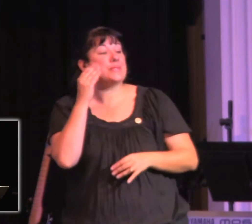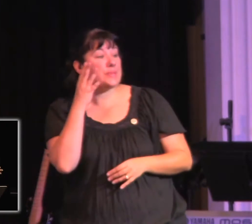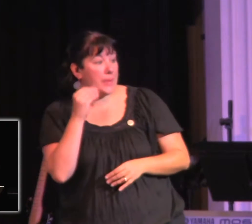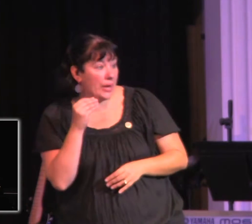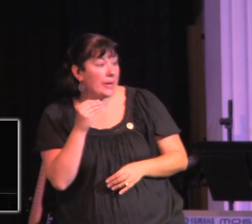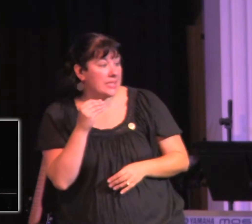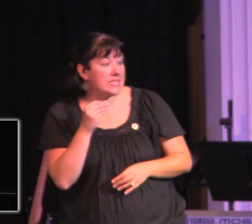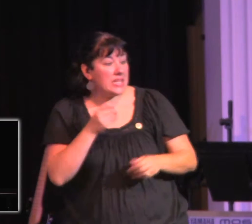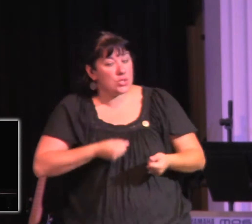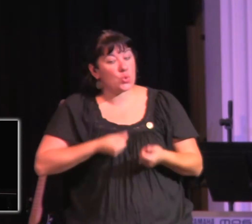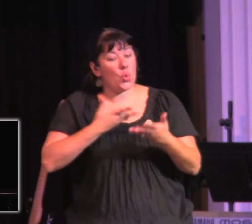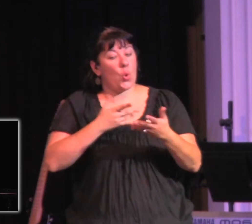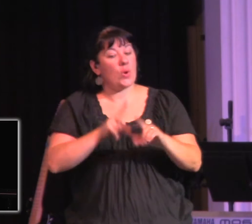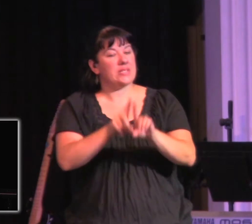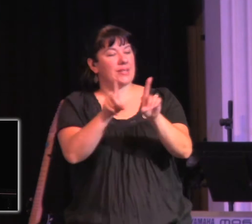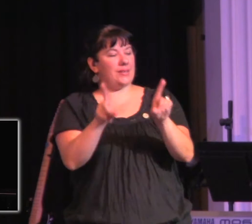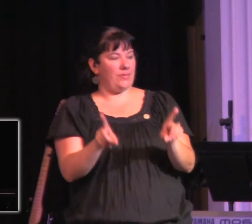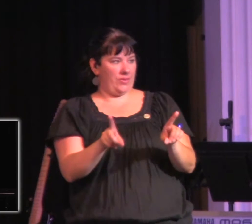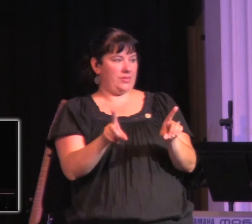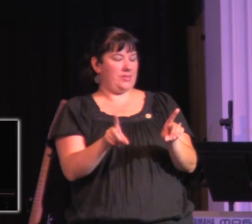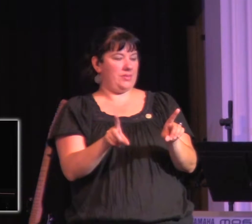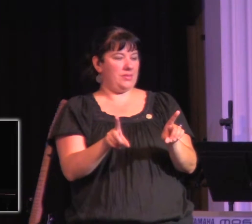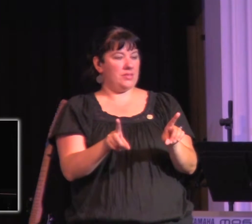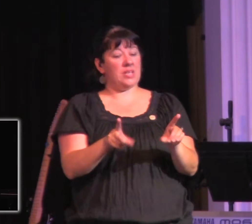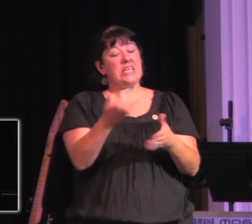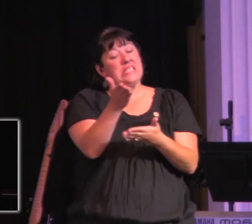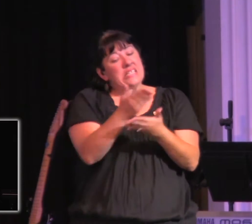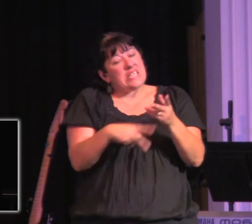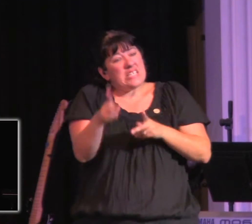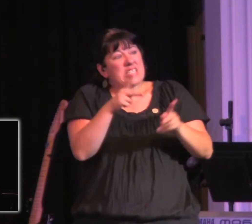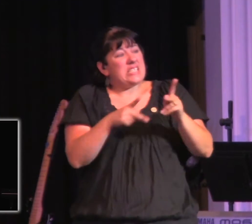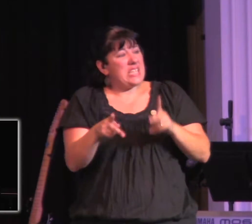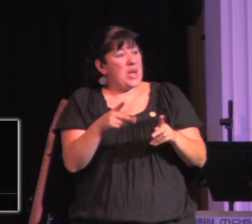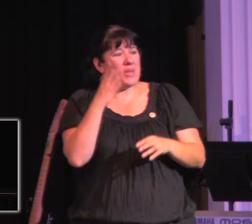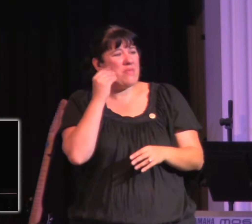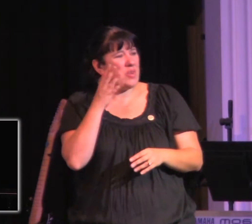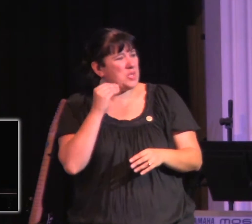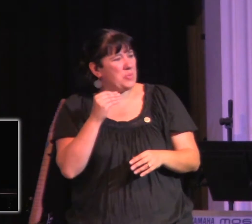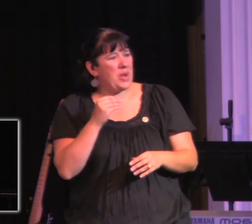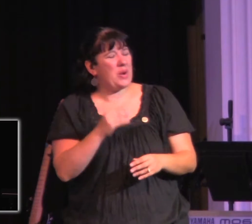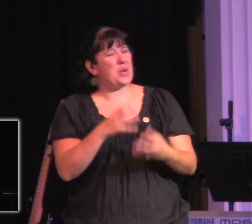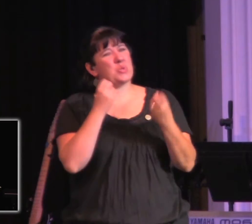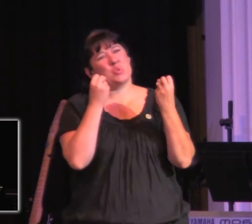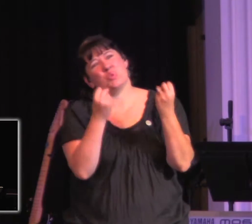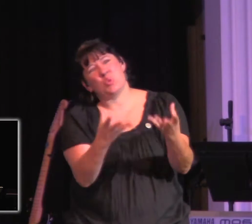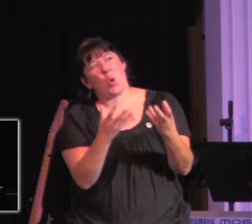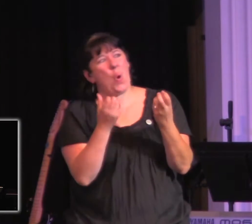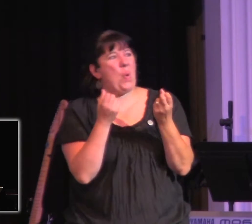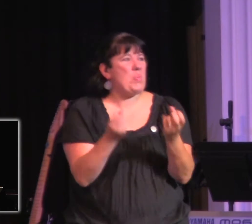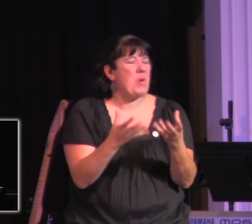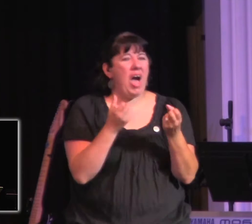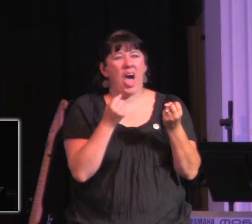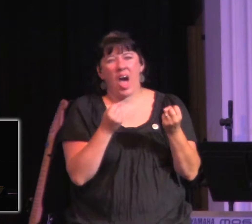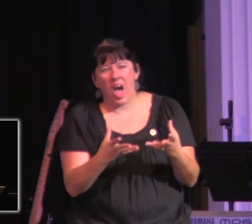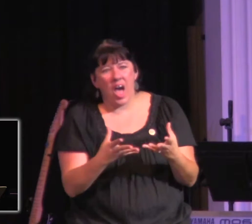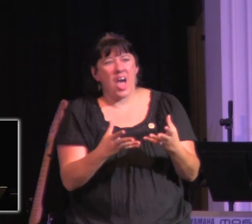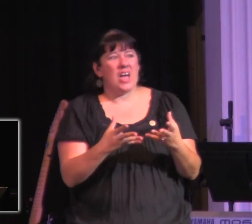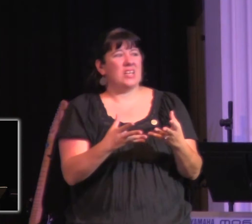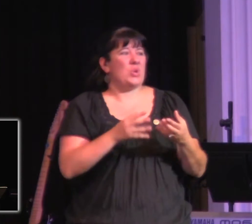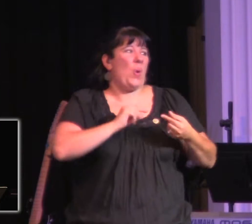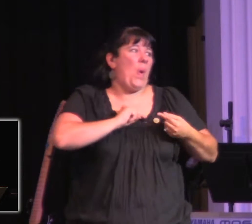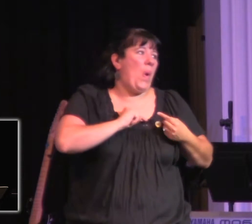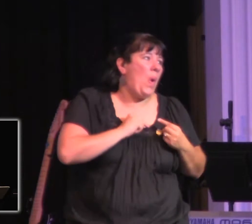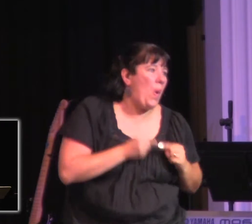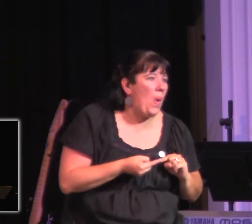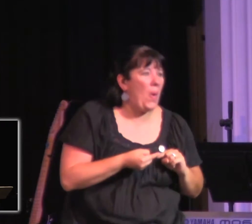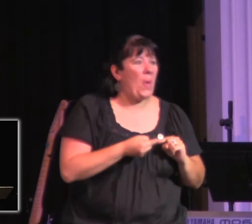gone through so many traumatic experiences. They've gone through so much hurt, so much heartache, so many devastating experiences that it's left